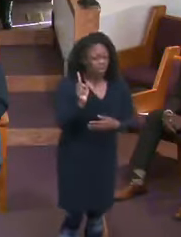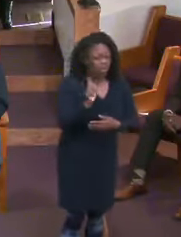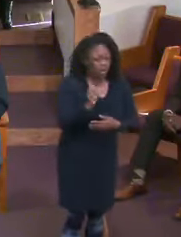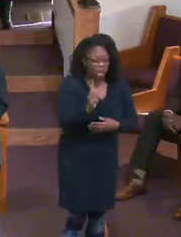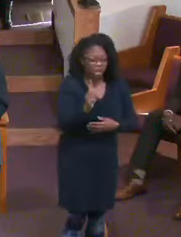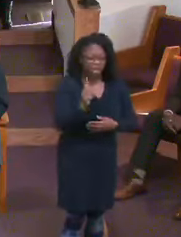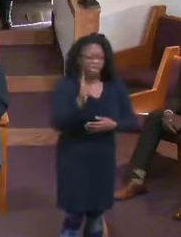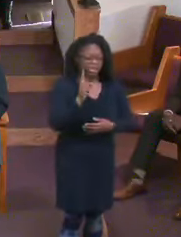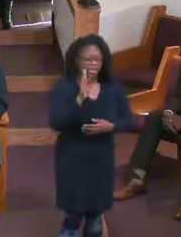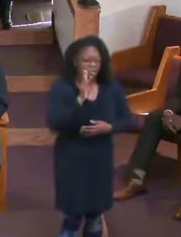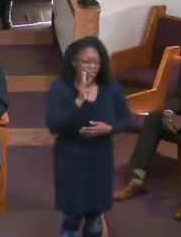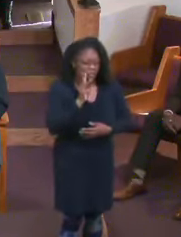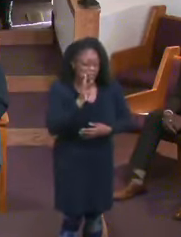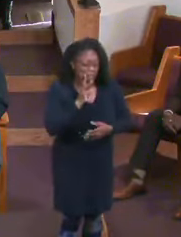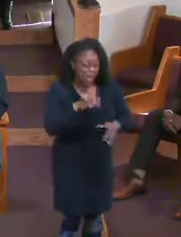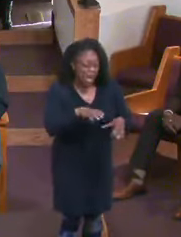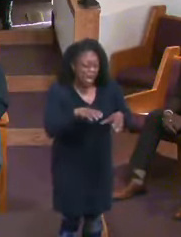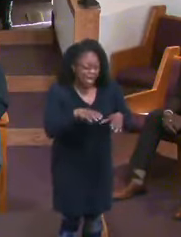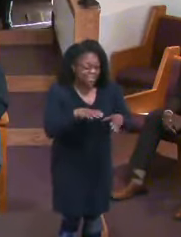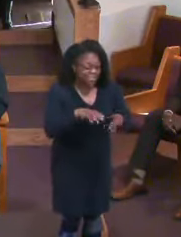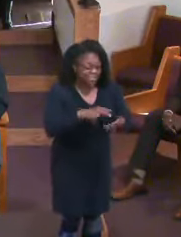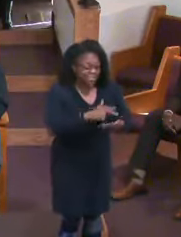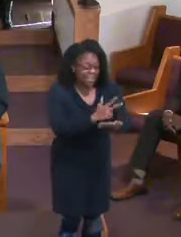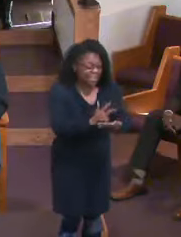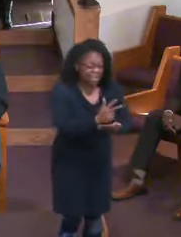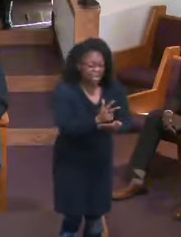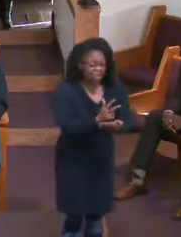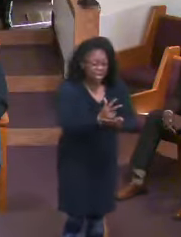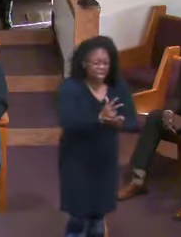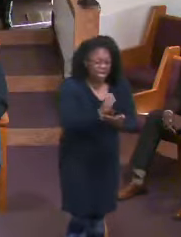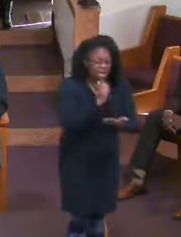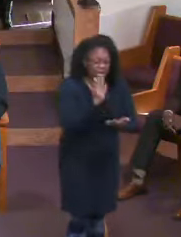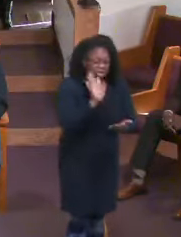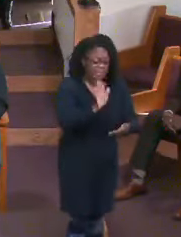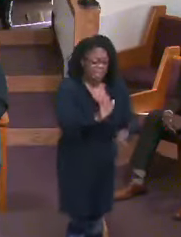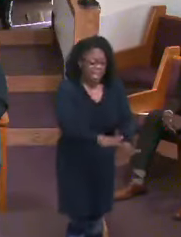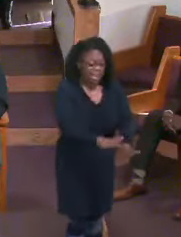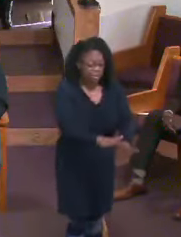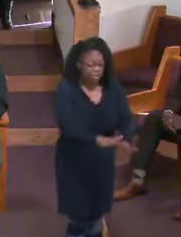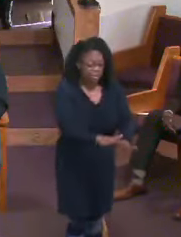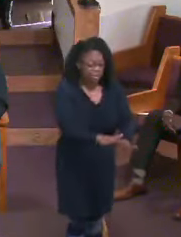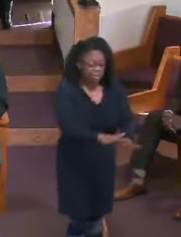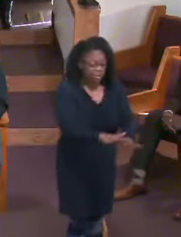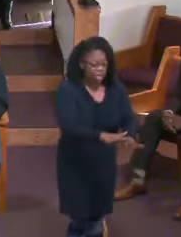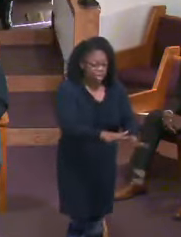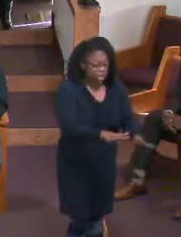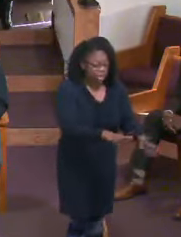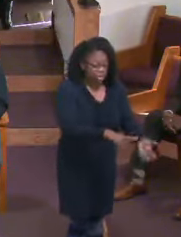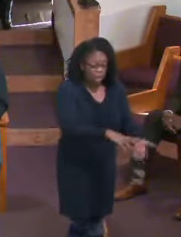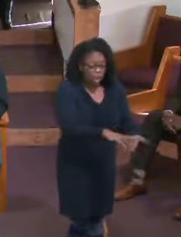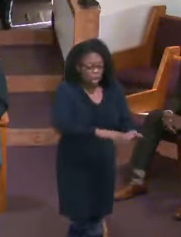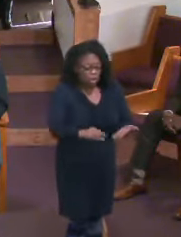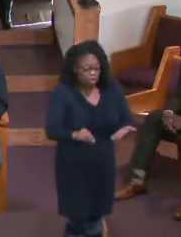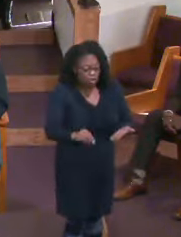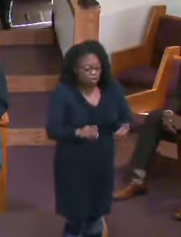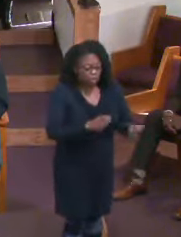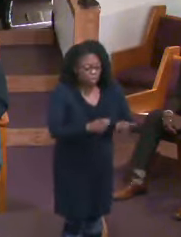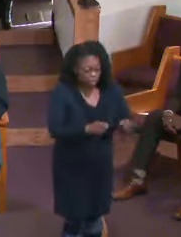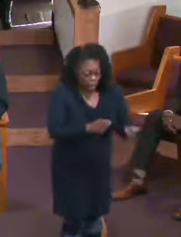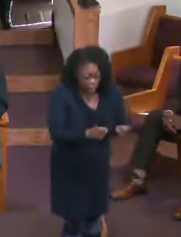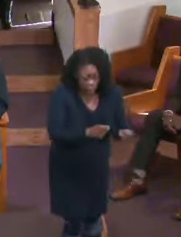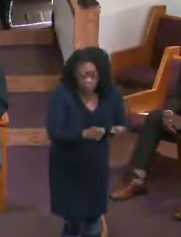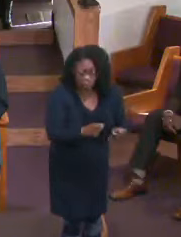you don't slam on the brakes, you will lose control on an icy street. because many persons haven't figured that out